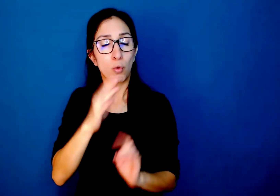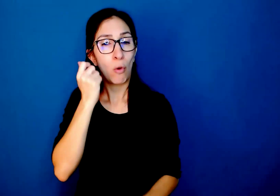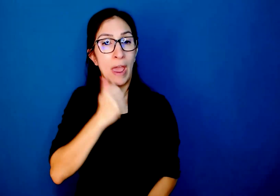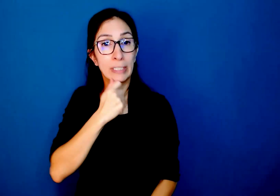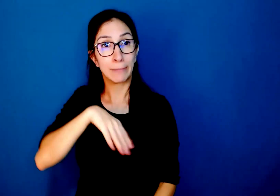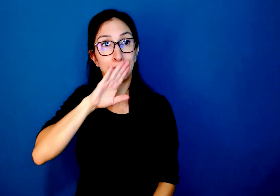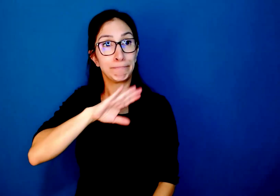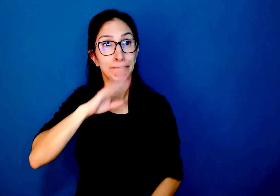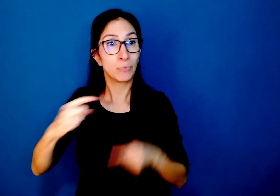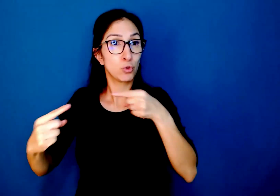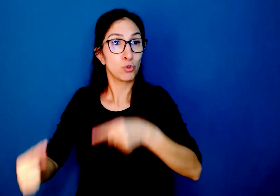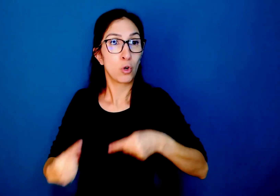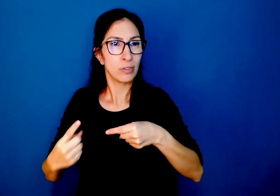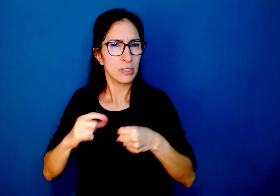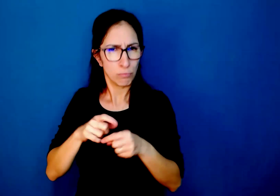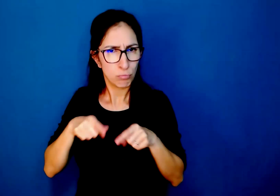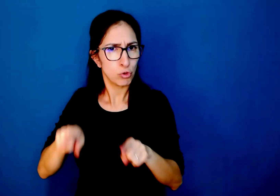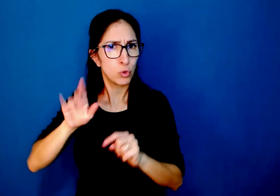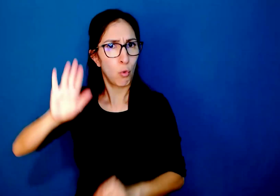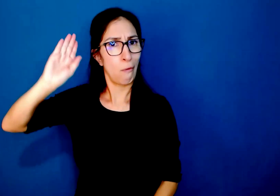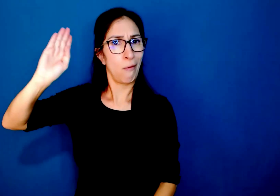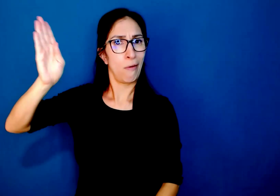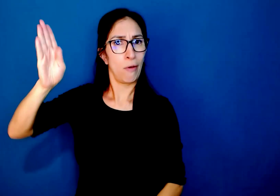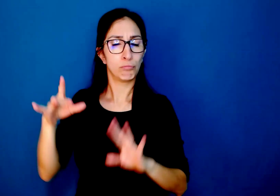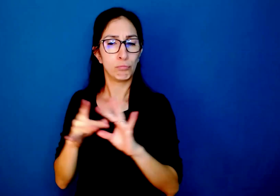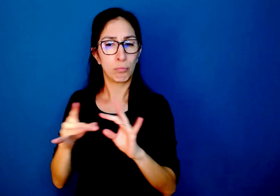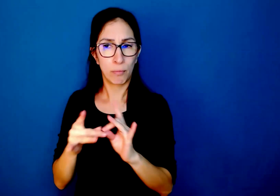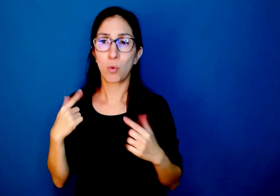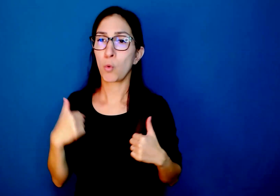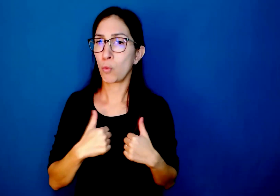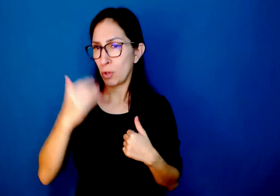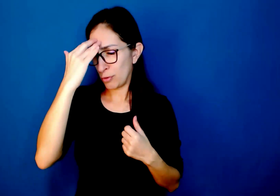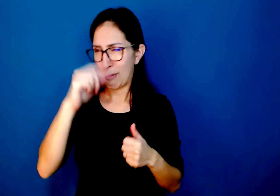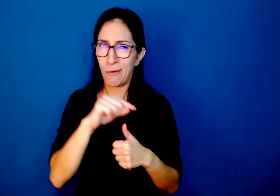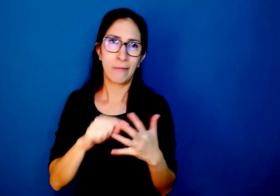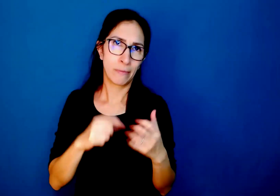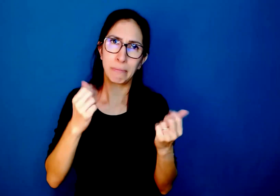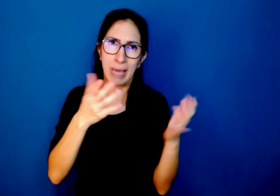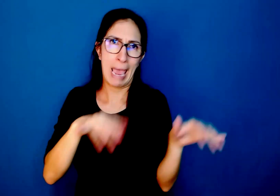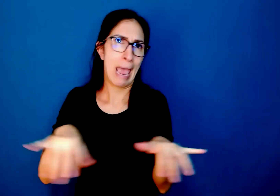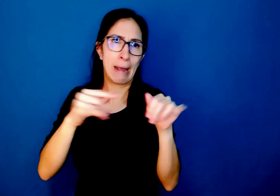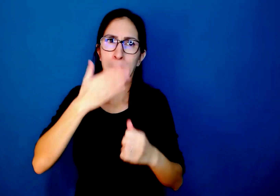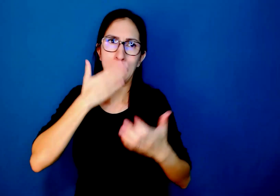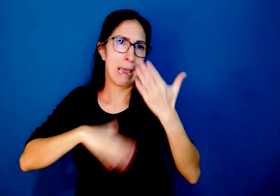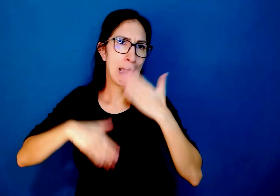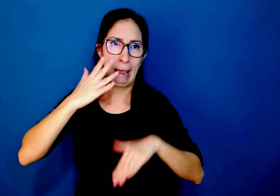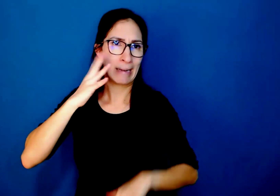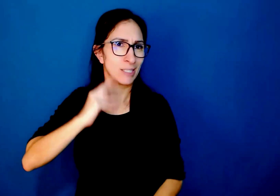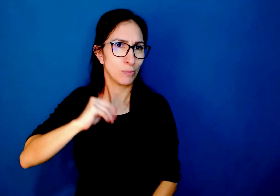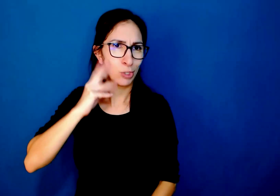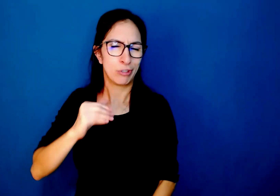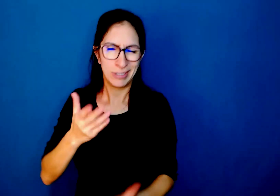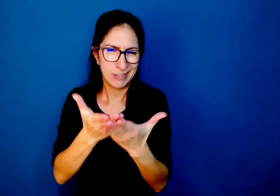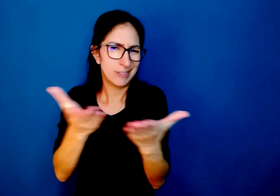this presentation. And we know that there are a lot of bad experiences out there, but do you have some good sites or